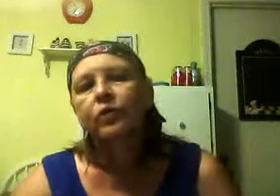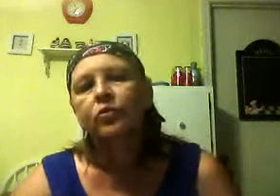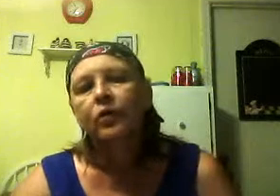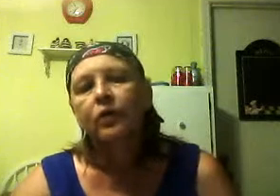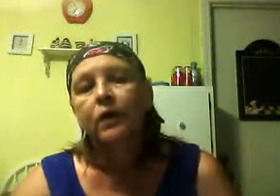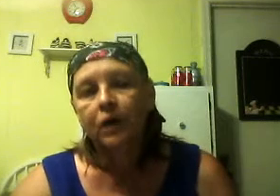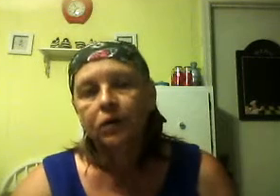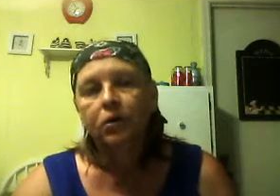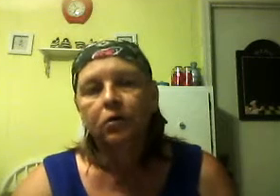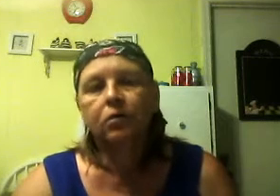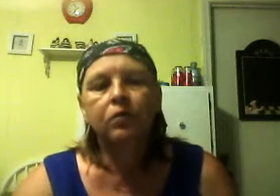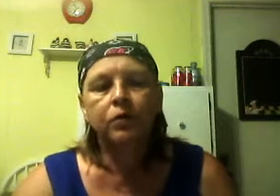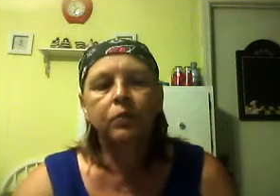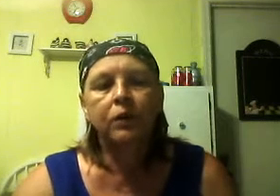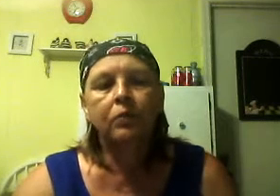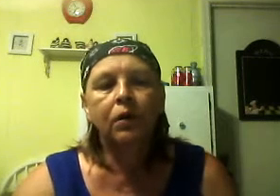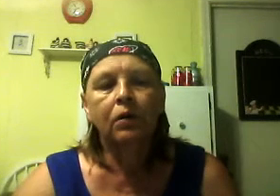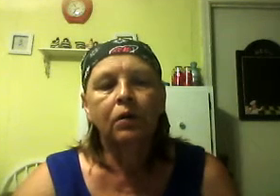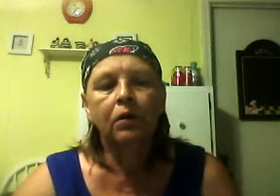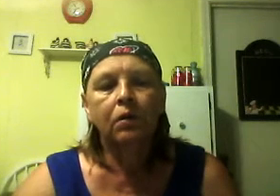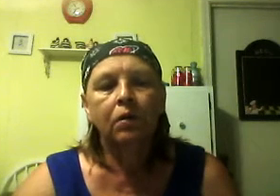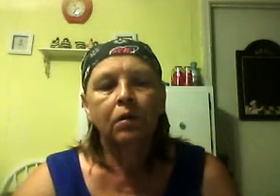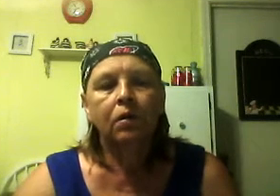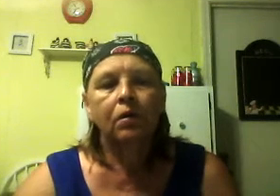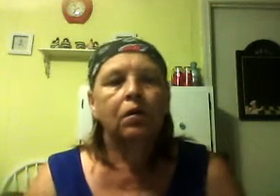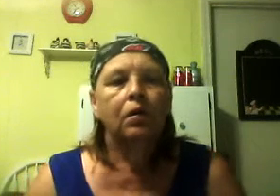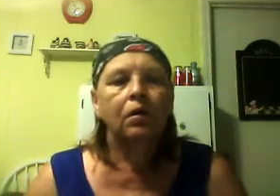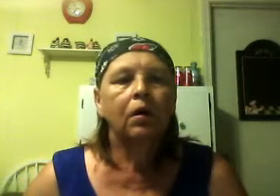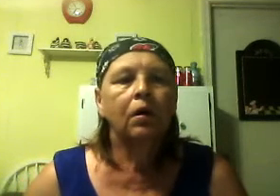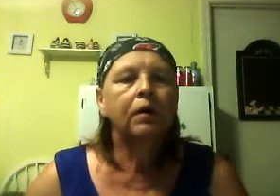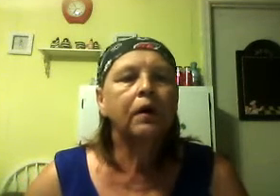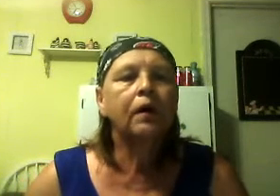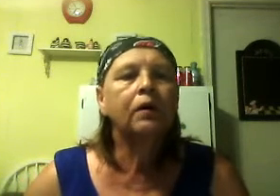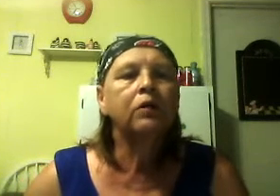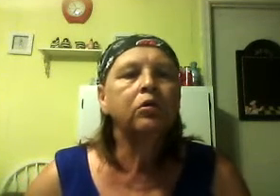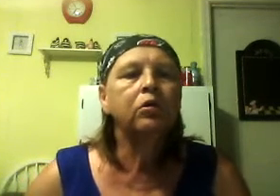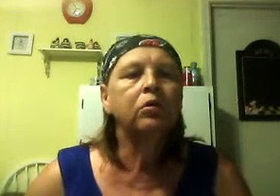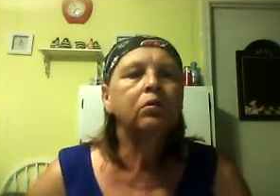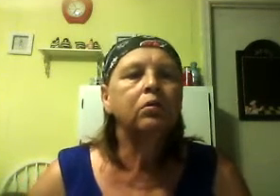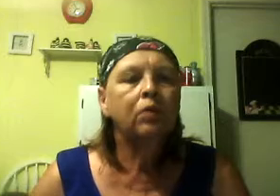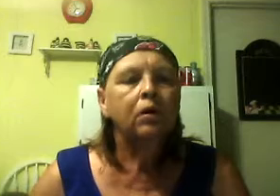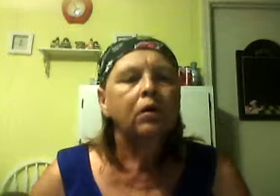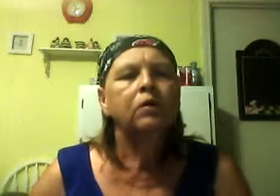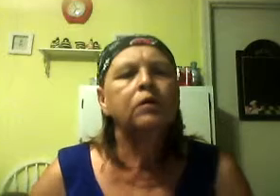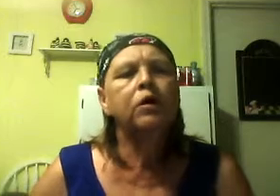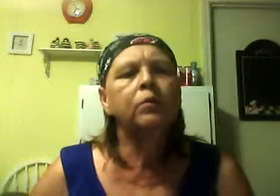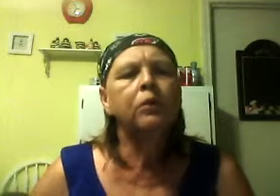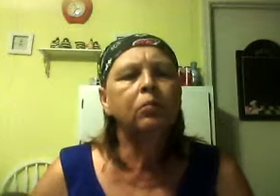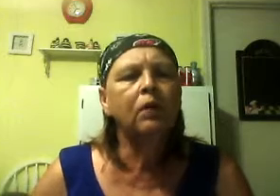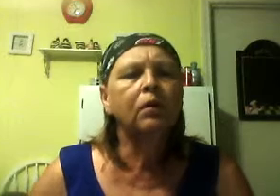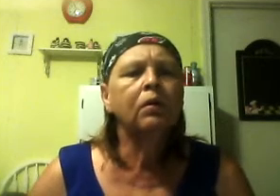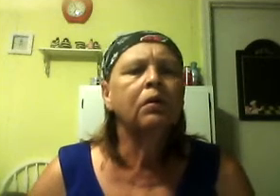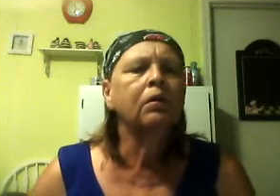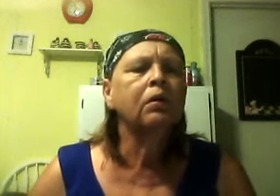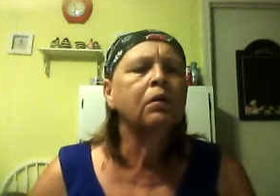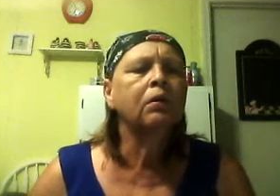Song's called "I Got You Deep in My Heart." I got you deep in my